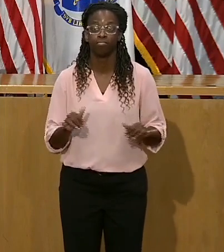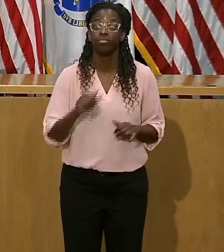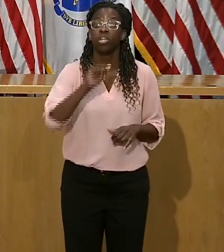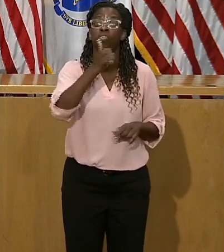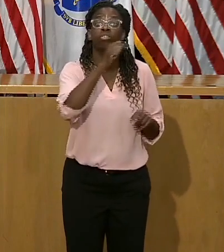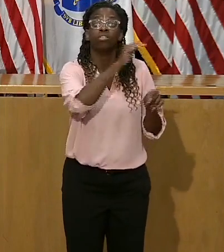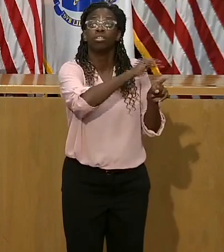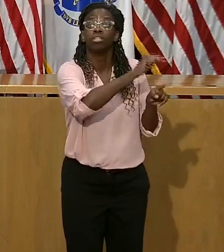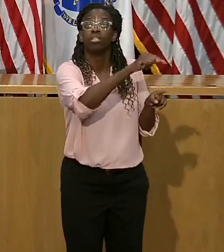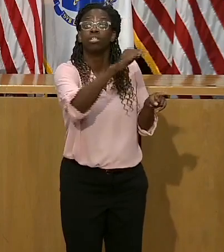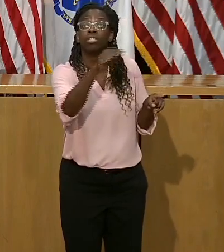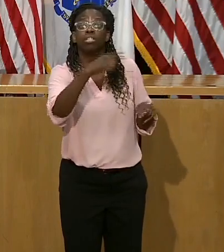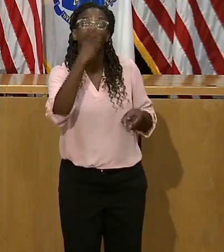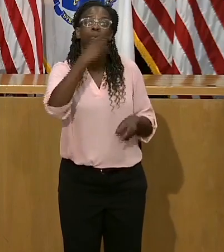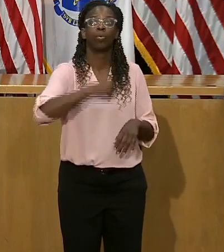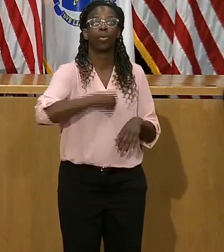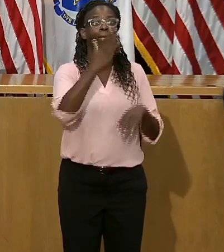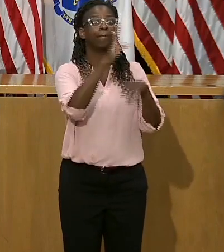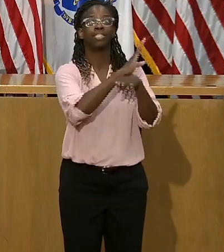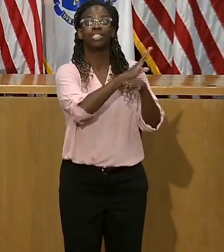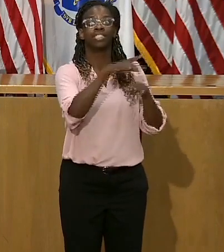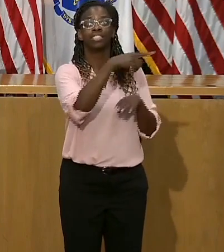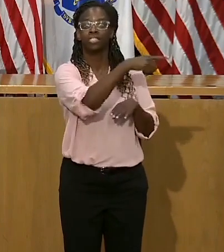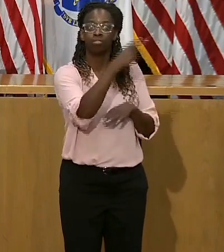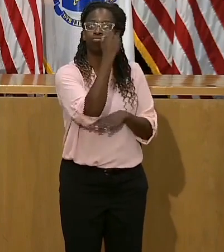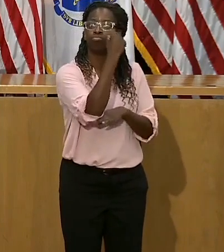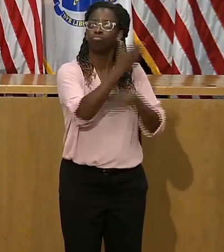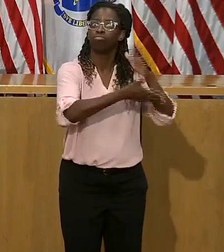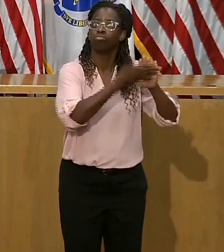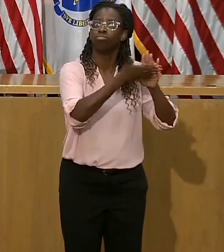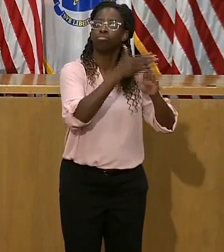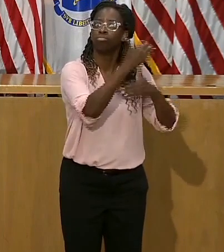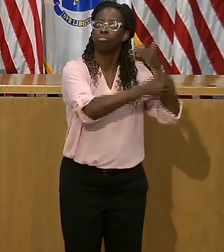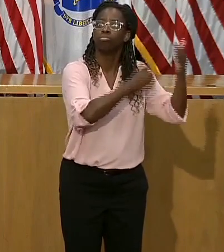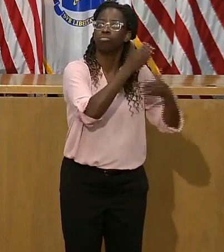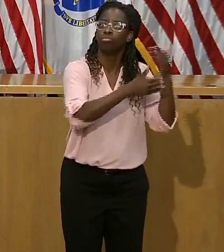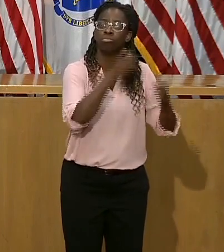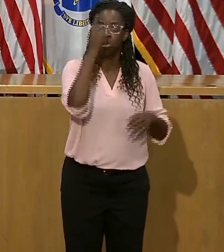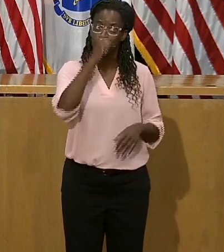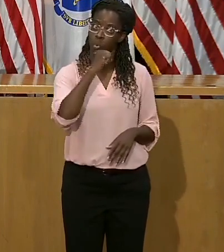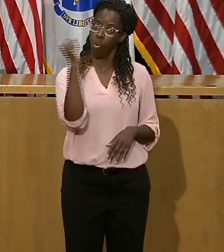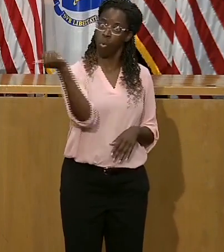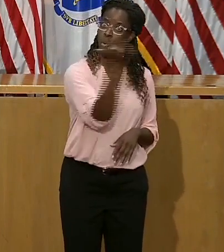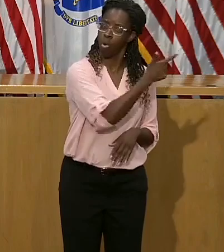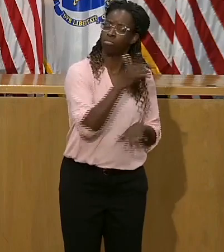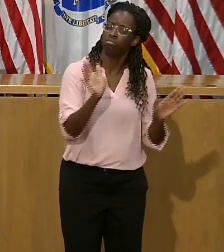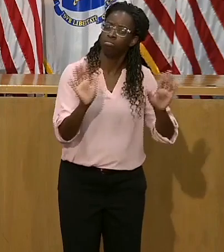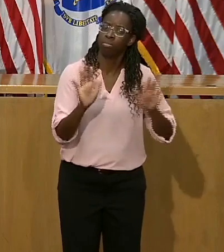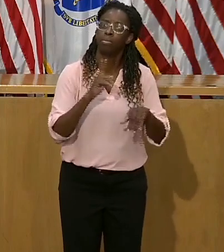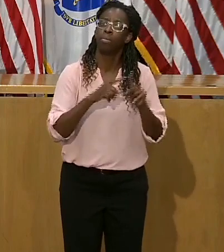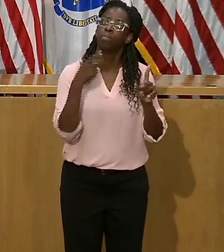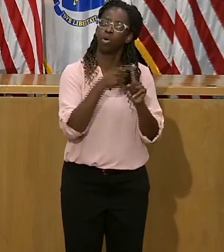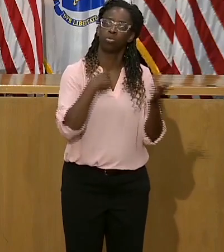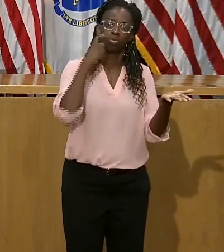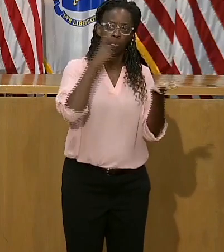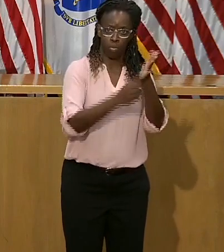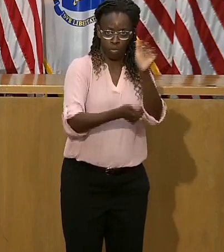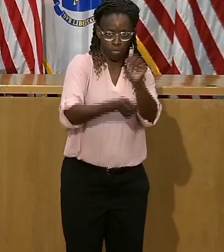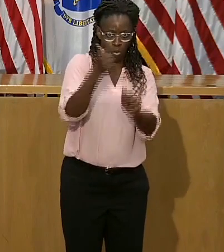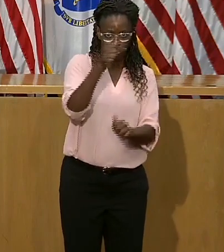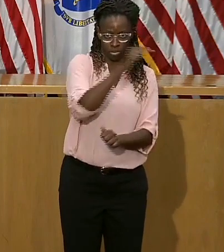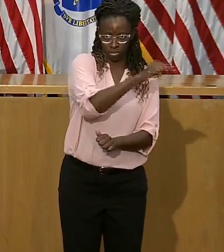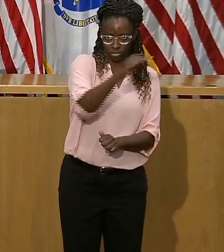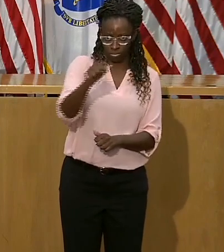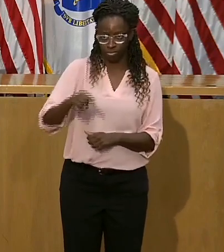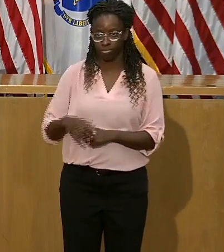a disadvantage. And of course, many of these businesses are located in the very communities hardest hit by COVID, meaning their employees